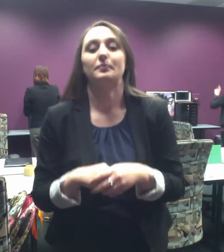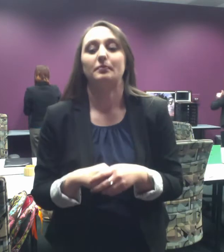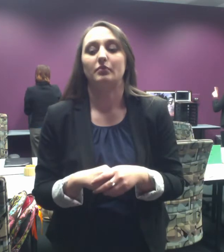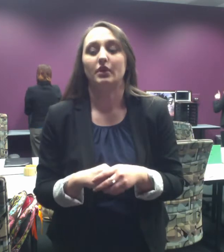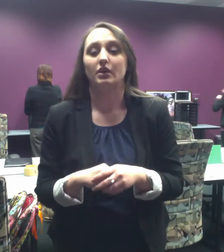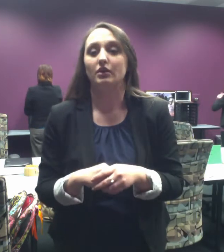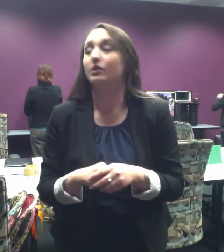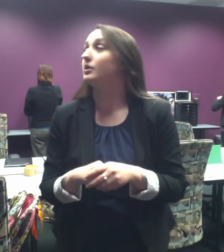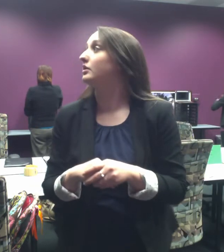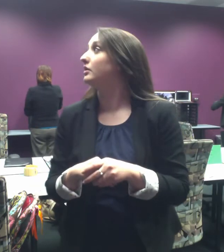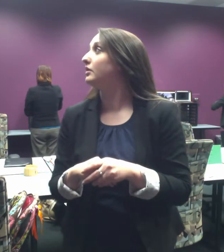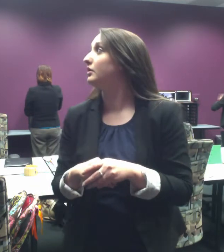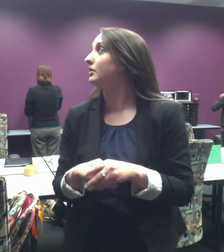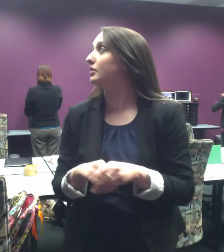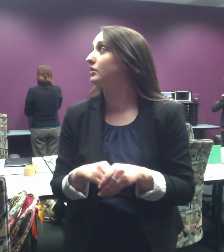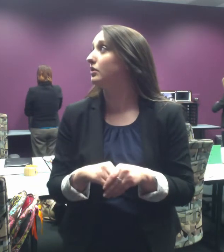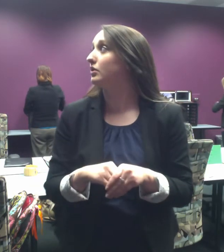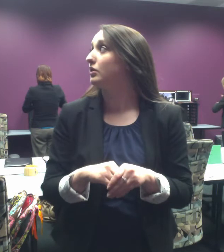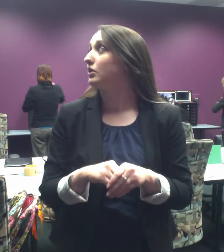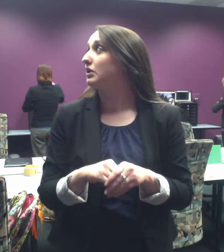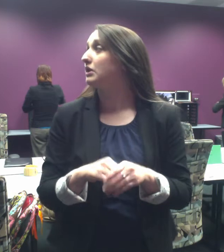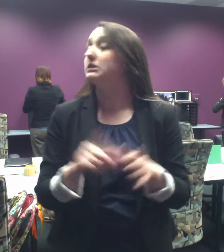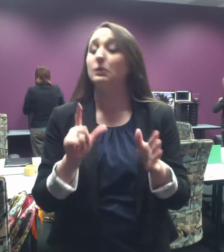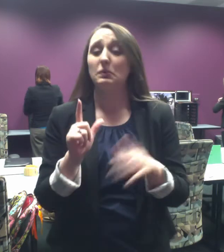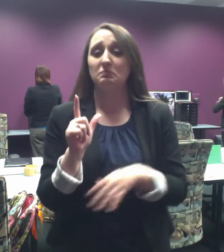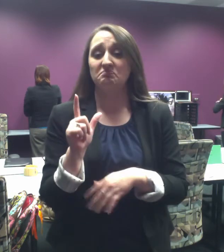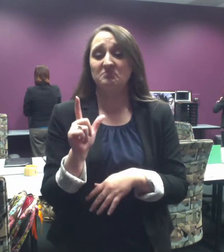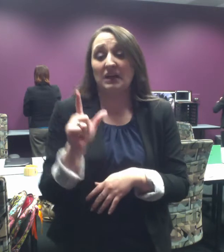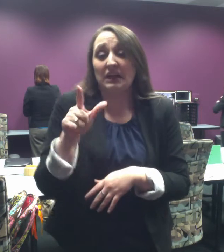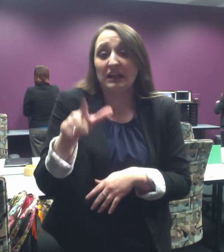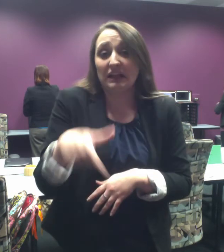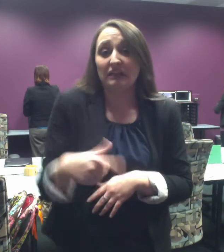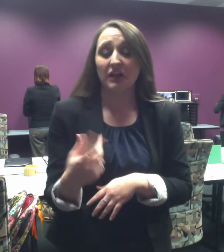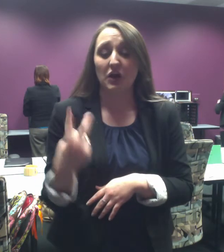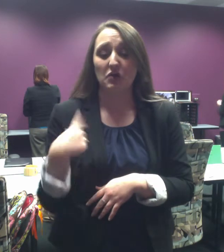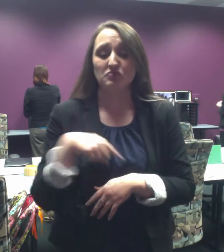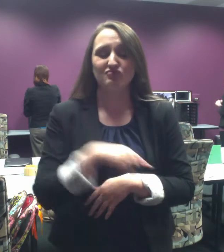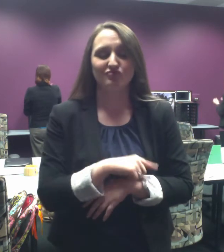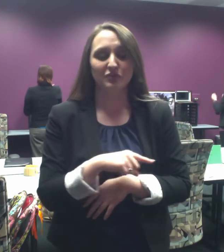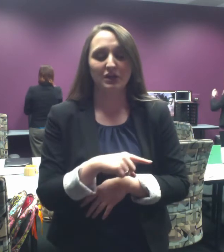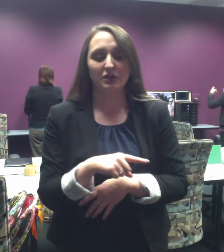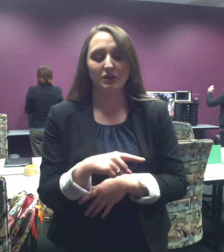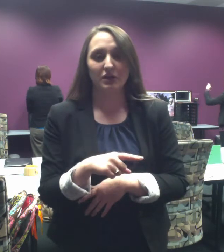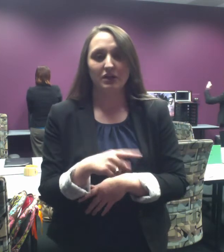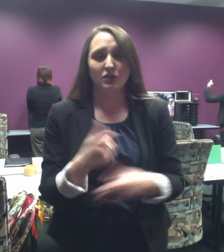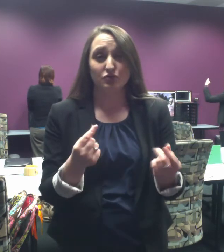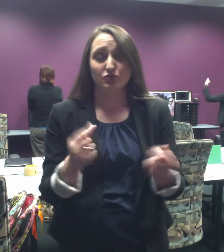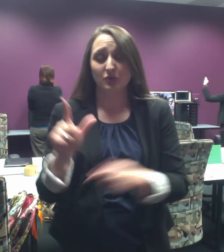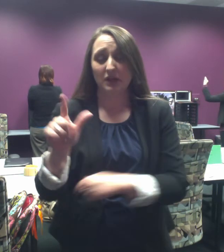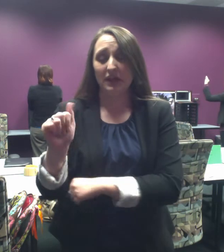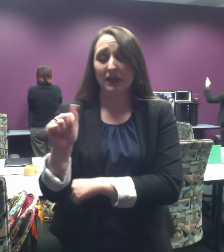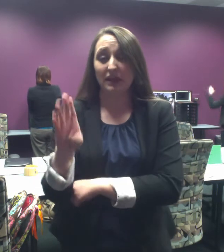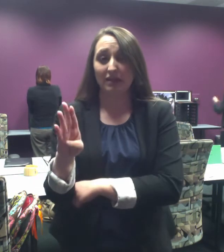over here that's going to look at that in a little bit more detail and give you a better chance to understand that it's a cooling